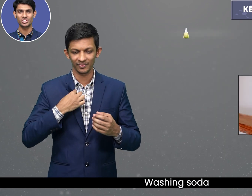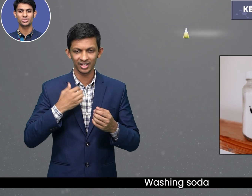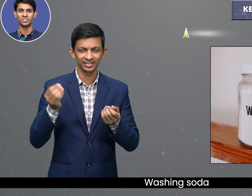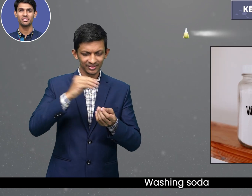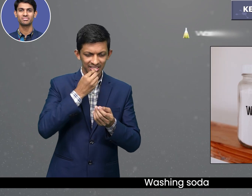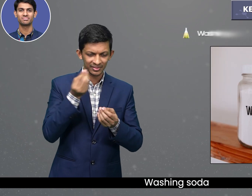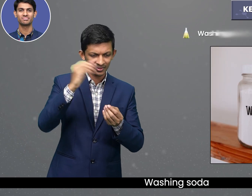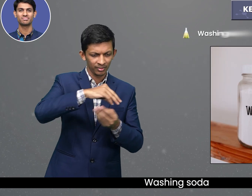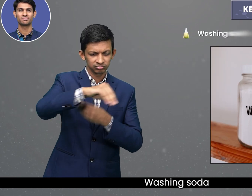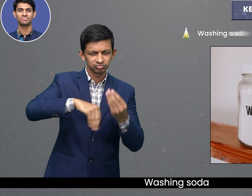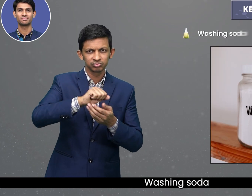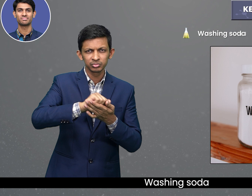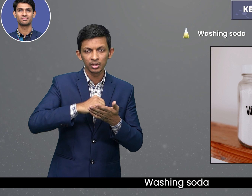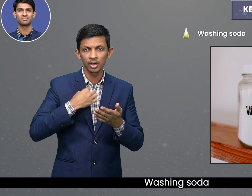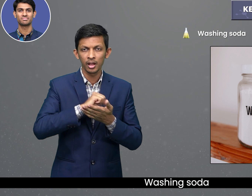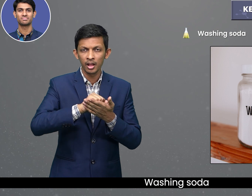washing soda,